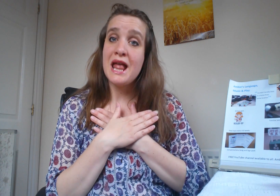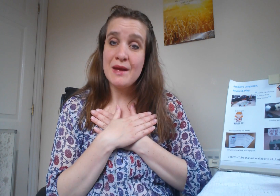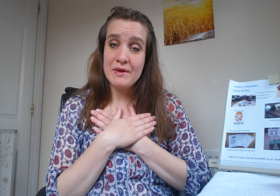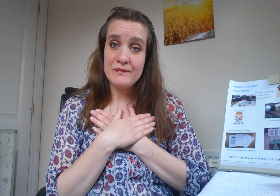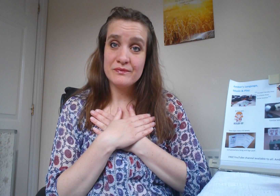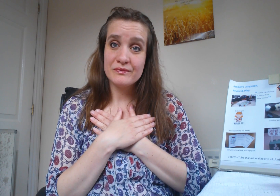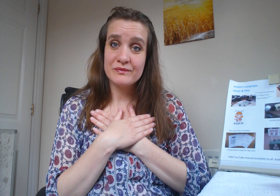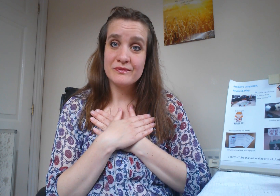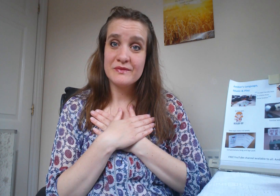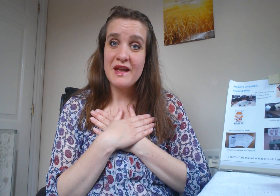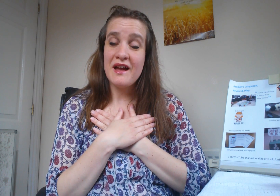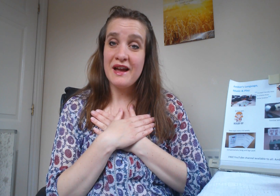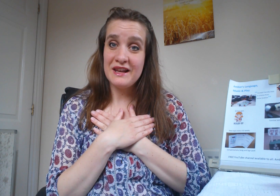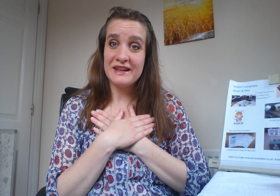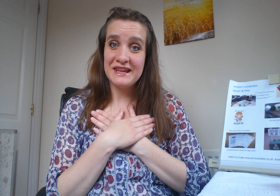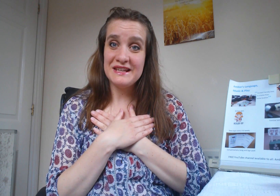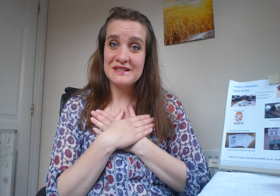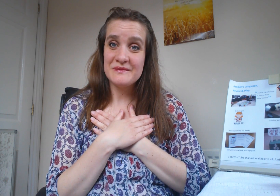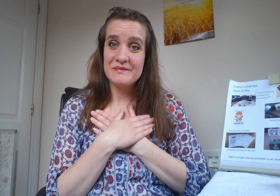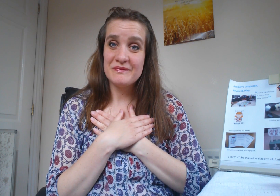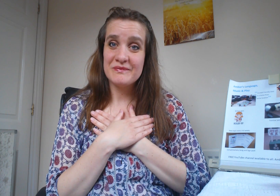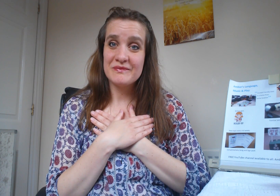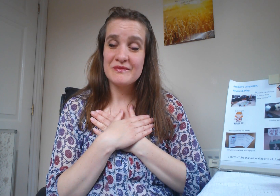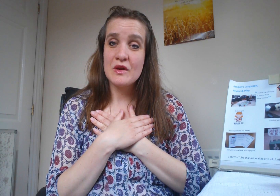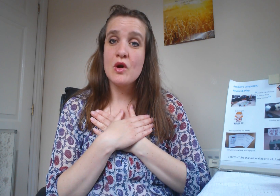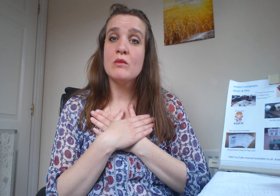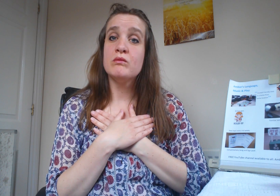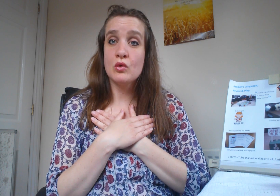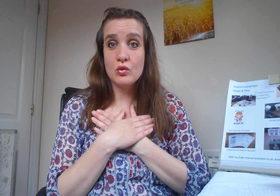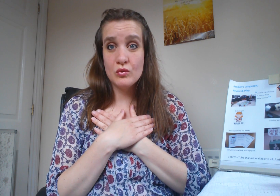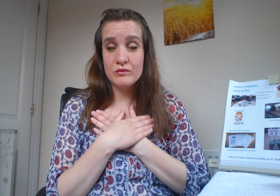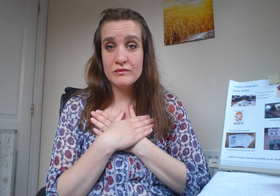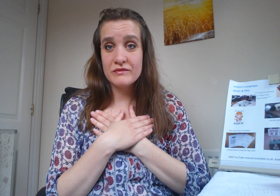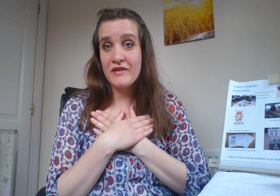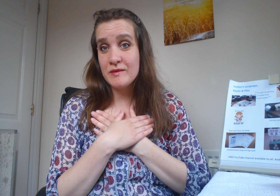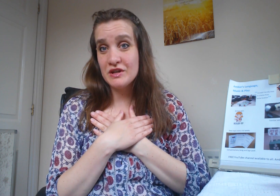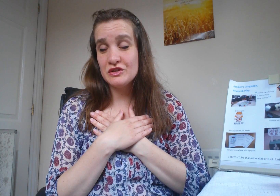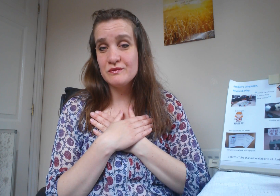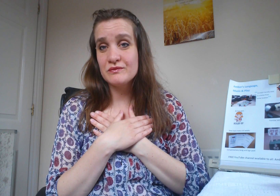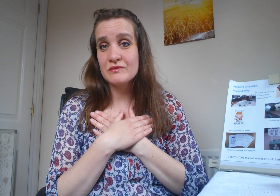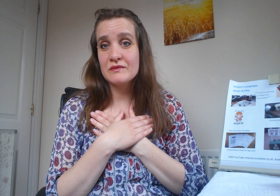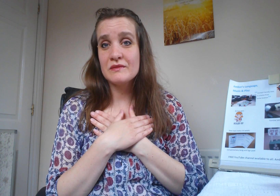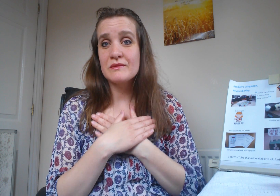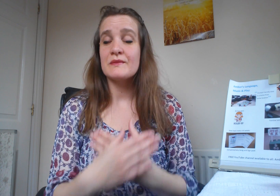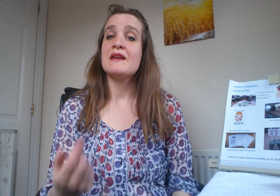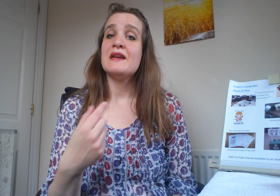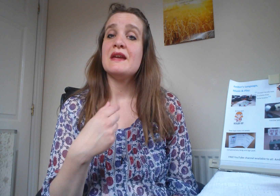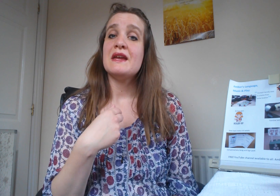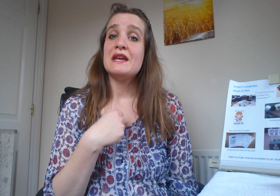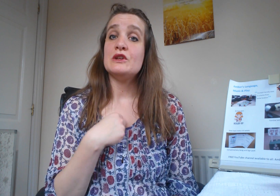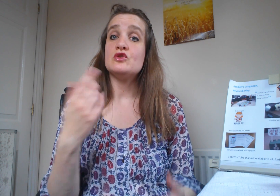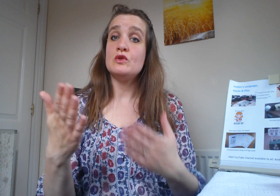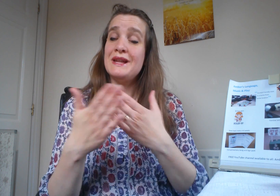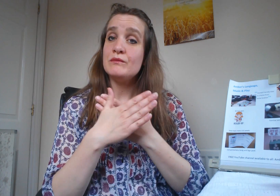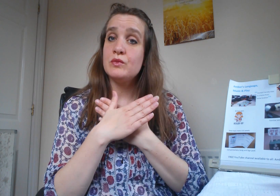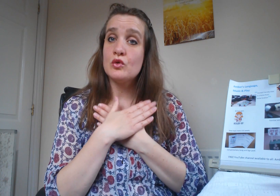l'aime, I like it, beaucoup, very much. Je l'aime